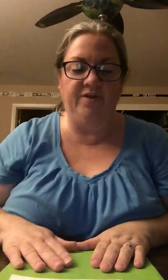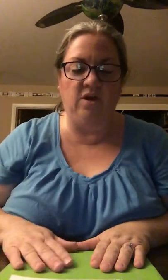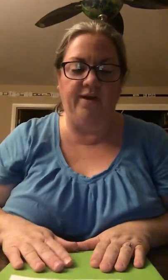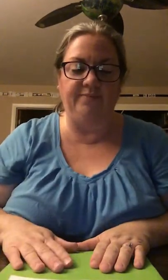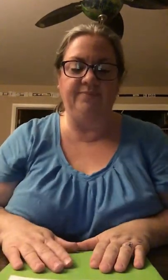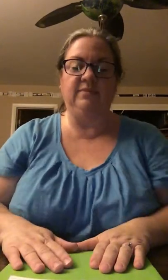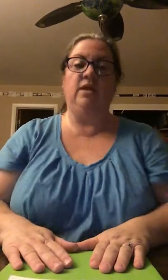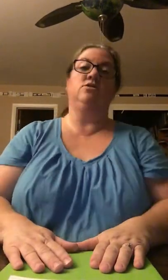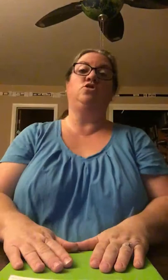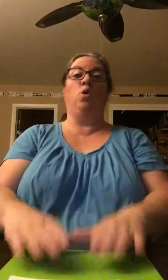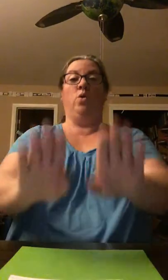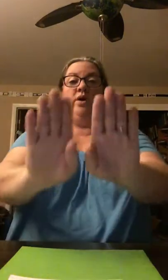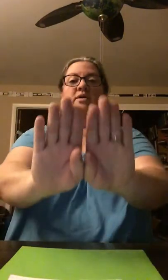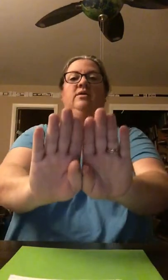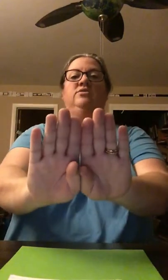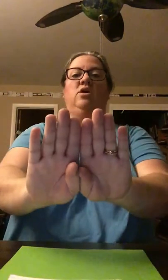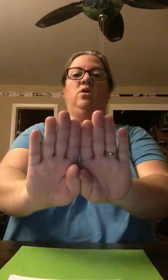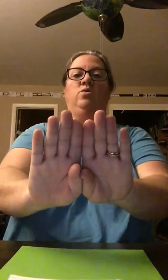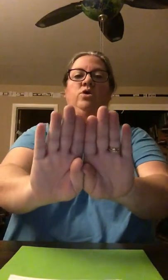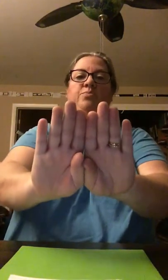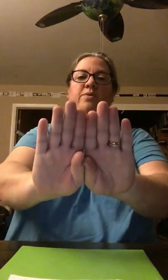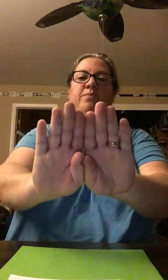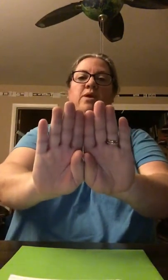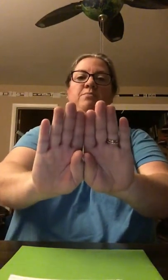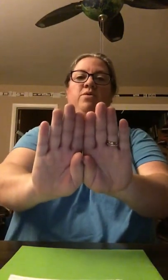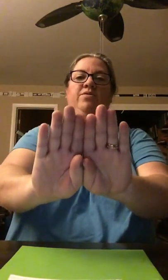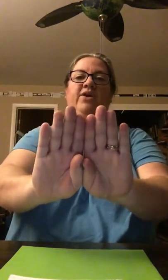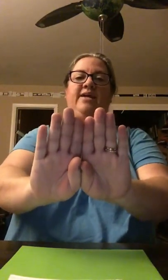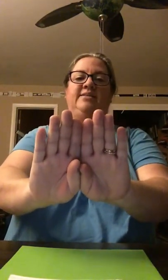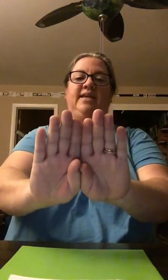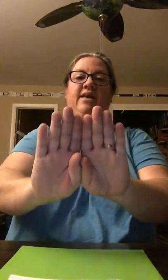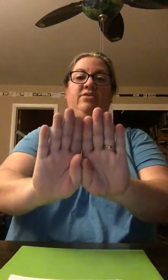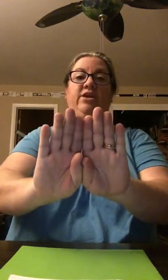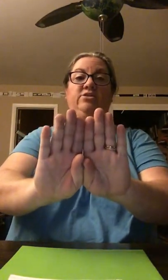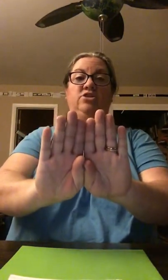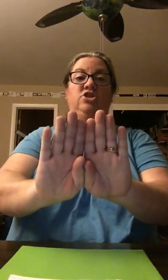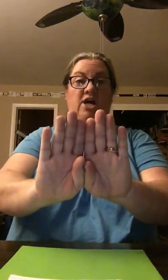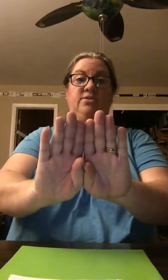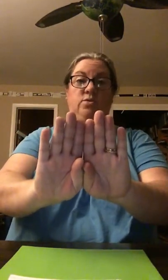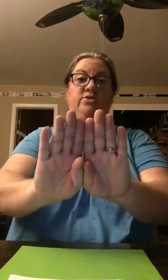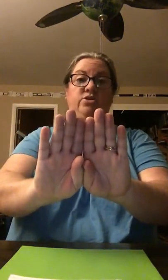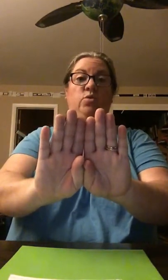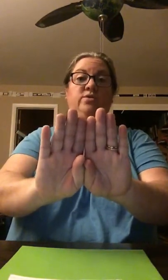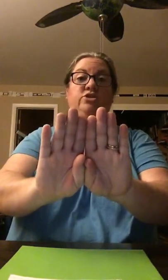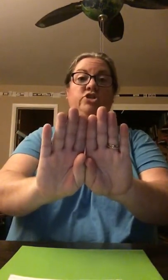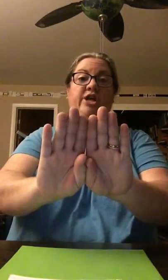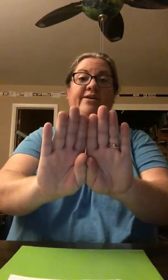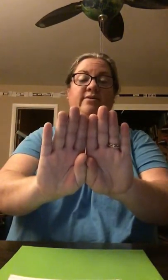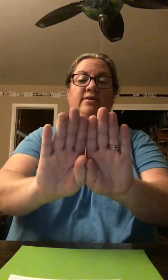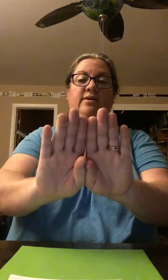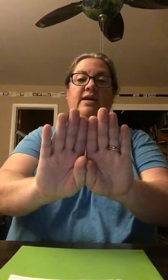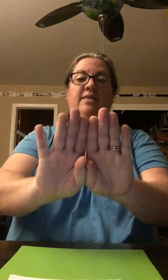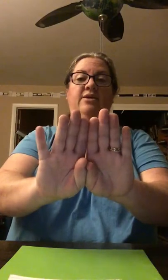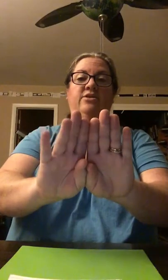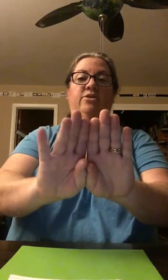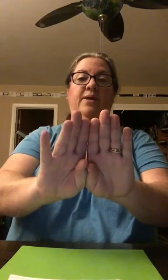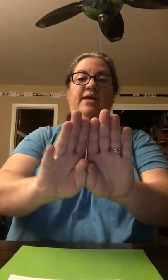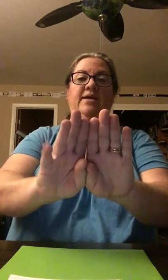on. Door. So you put both of your hands together. Here's your shut doors. Your doors are shut. And then your pinky is